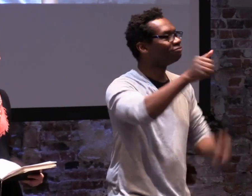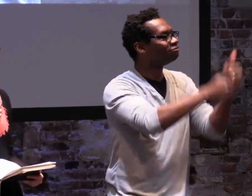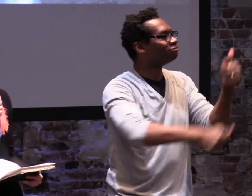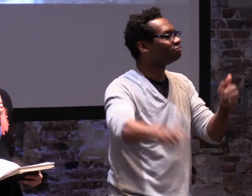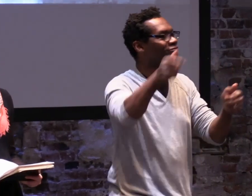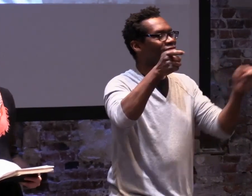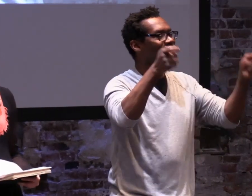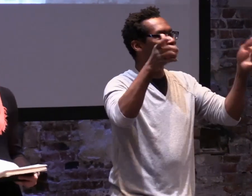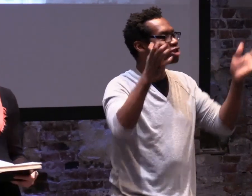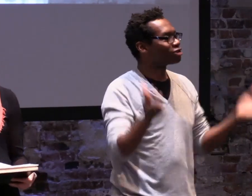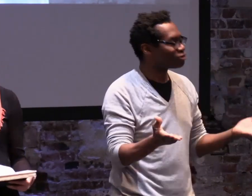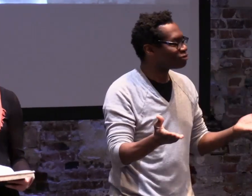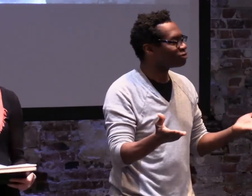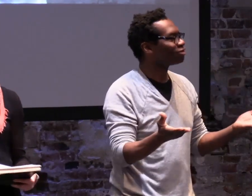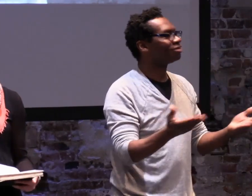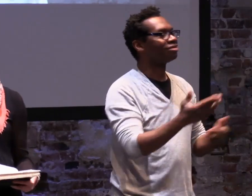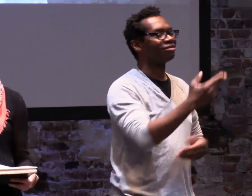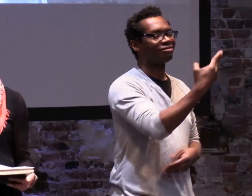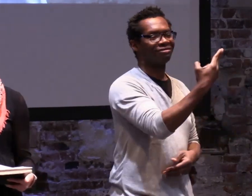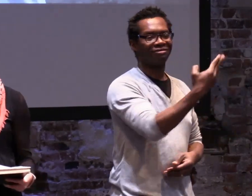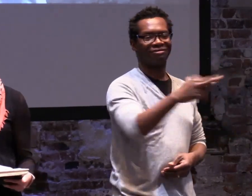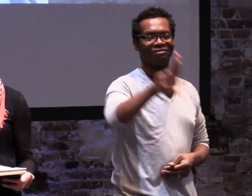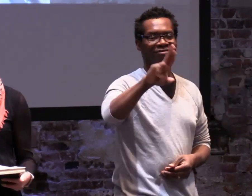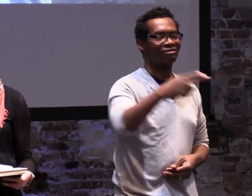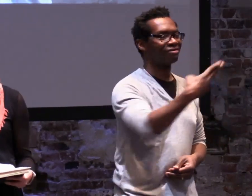And my pronouns are she, her, hers.